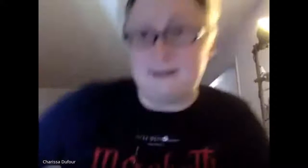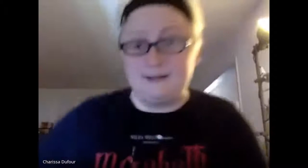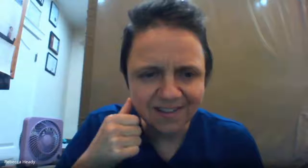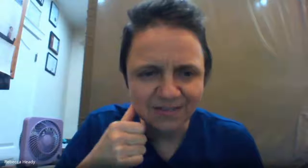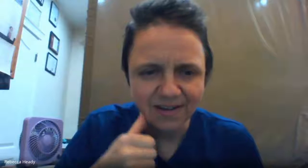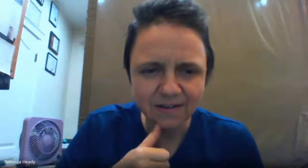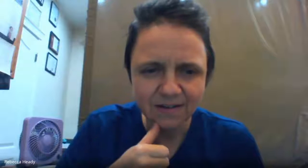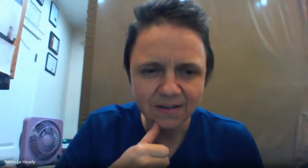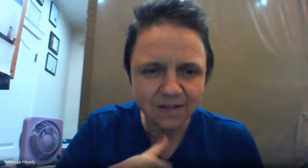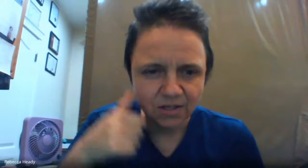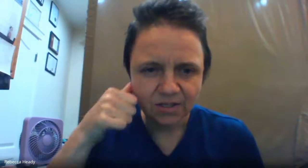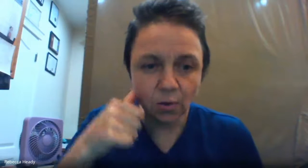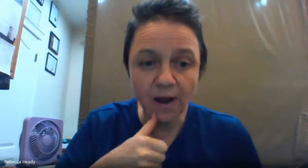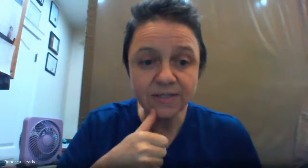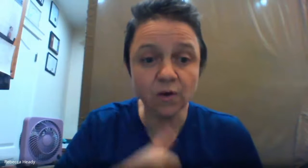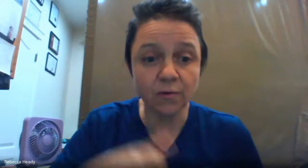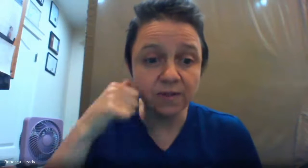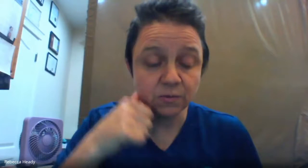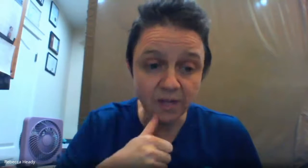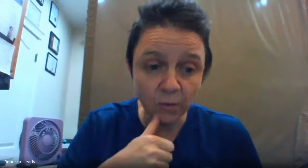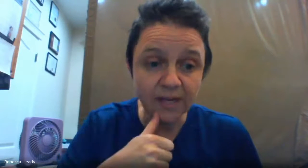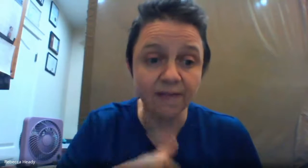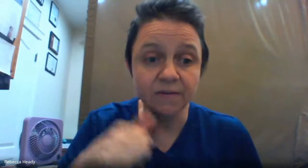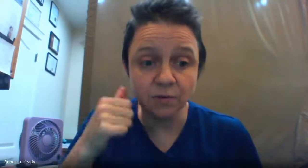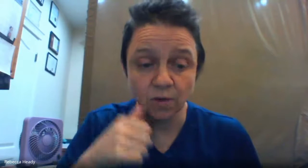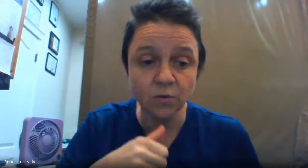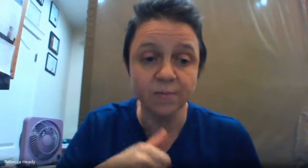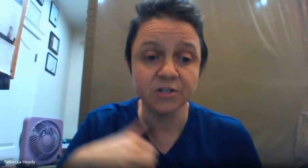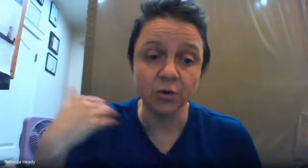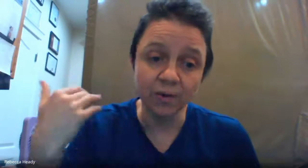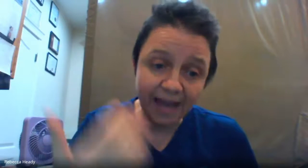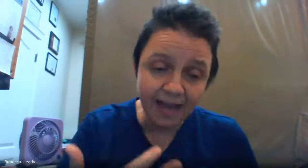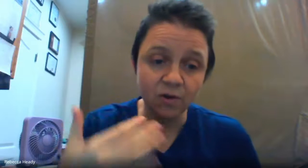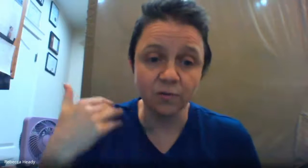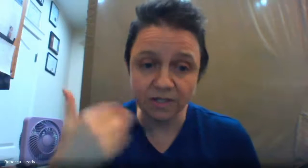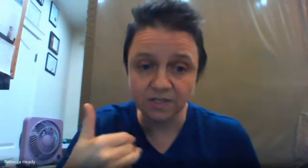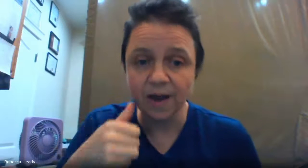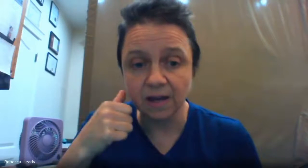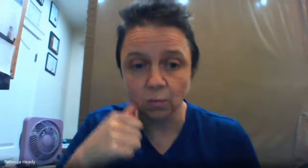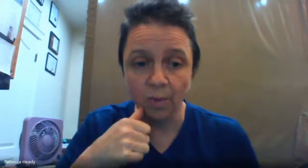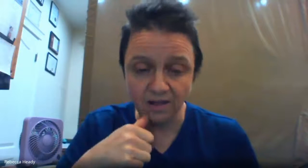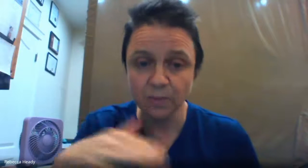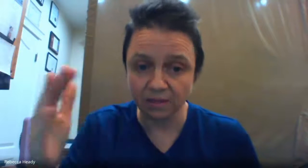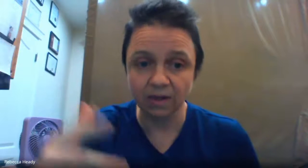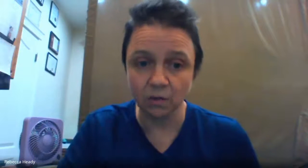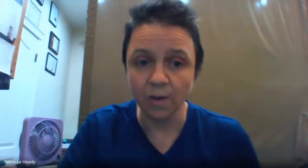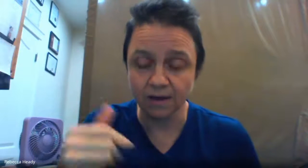fine. So I was going to go through the list really quick, and then if there's ones you want me to show you again or you have questions about it, we'll pause. But I think you might know a good bit of